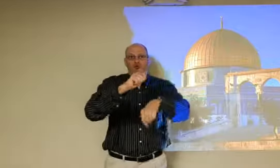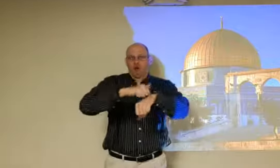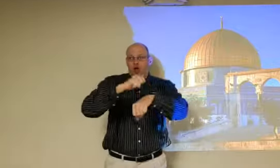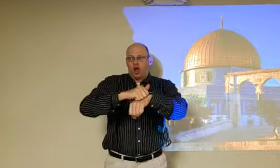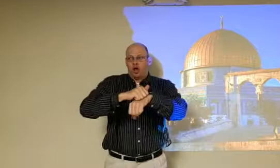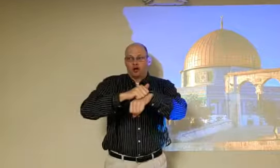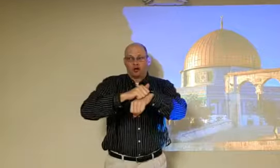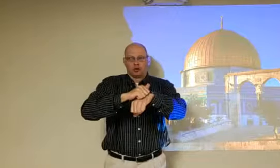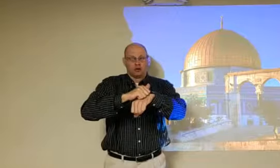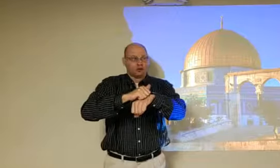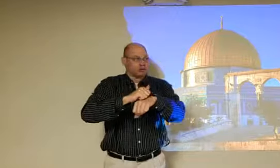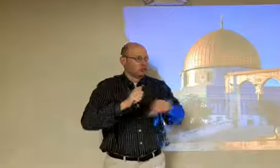And they called it the Dome of the Rock.